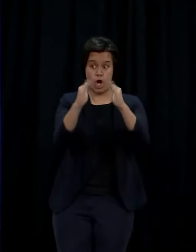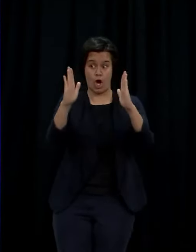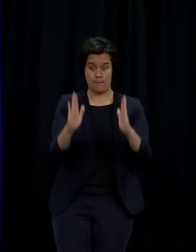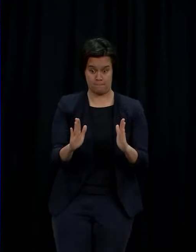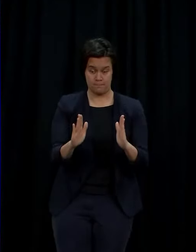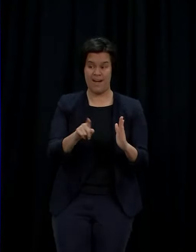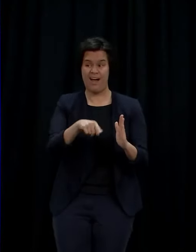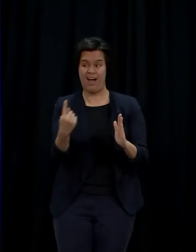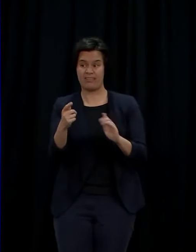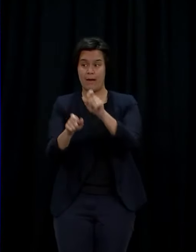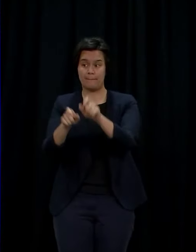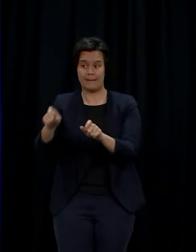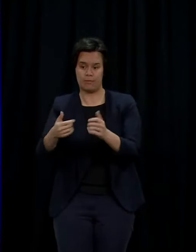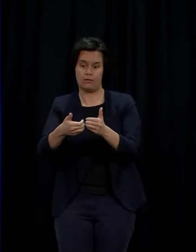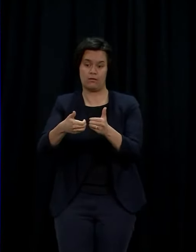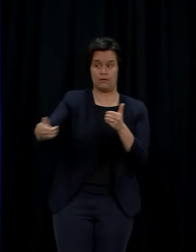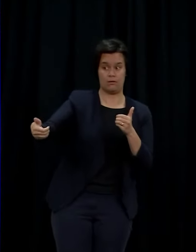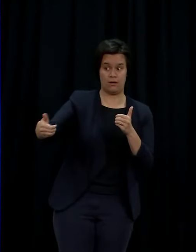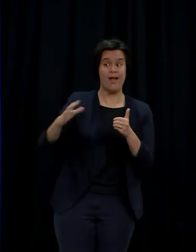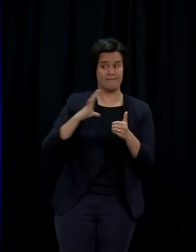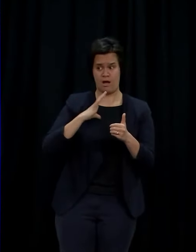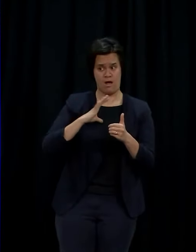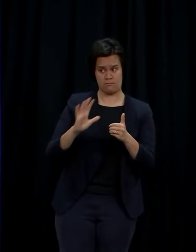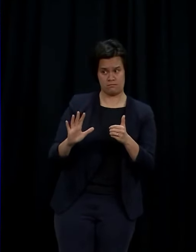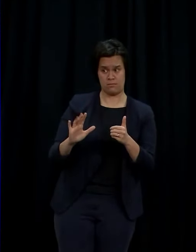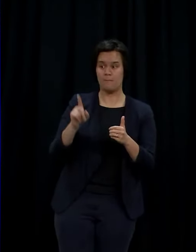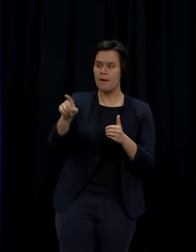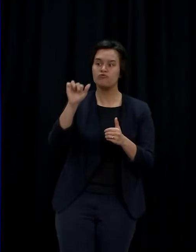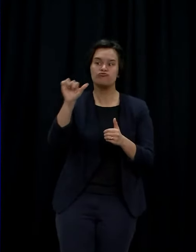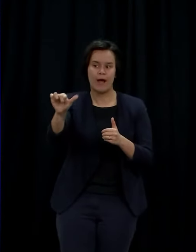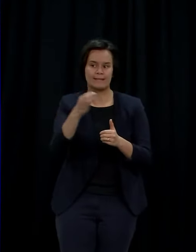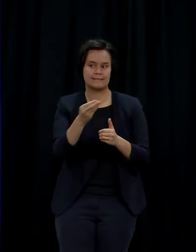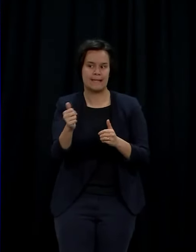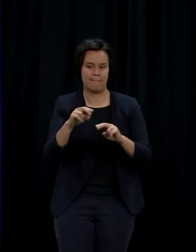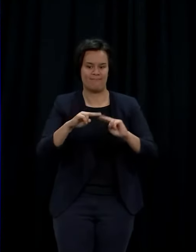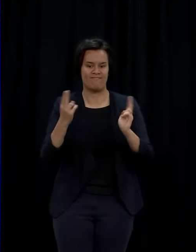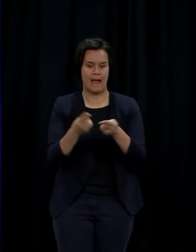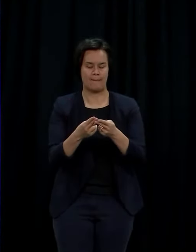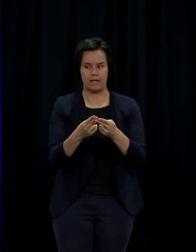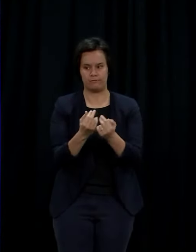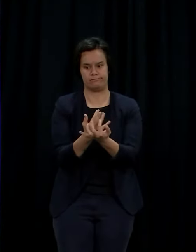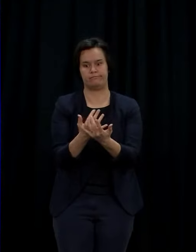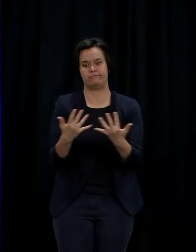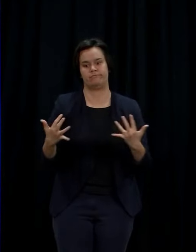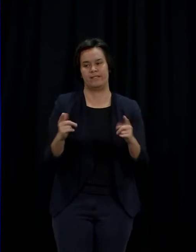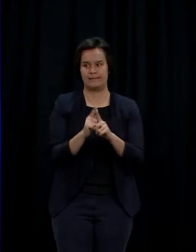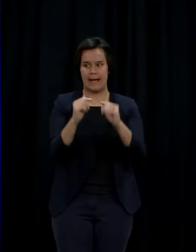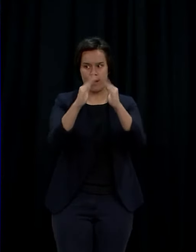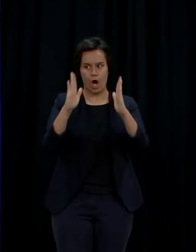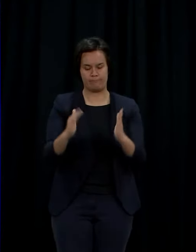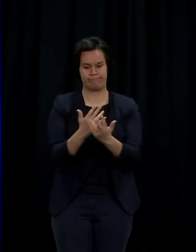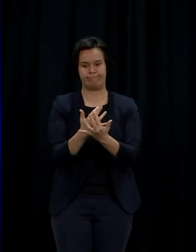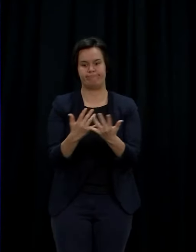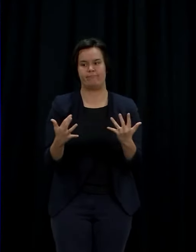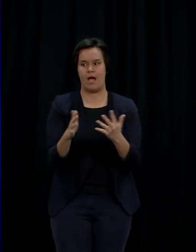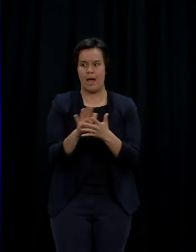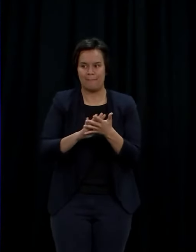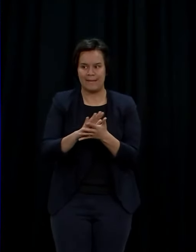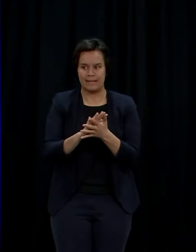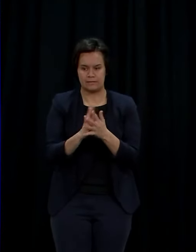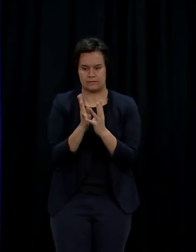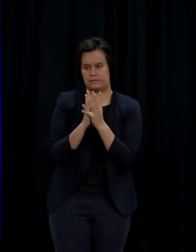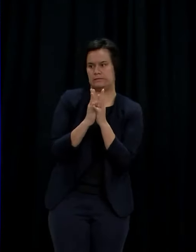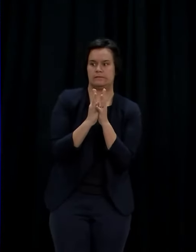The point you've made is sometimes the family group is quite large, and so it's harder to do that. So those are the families that are prioritised for being